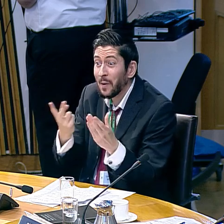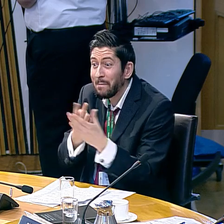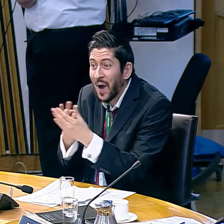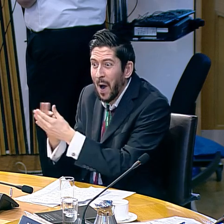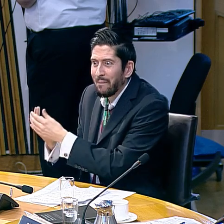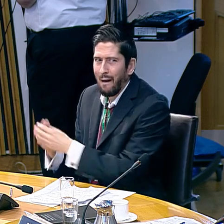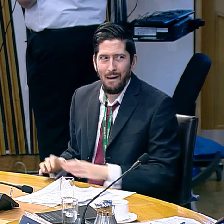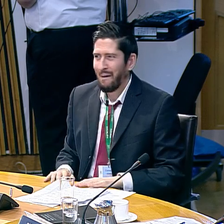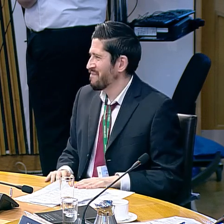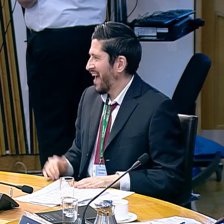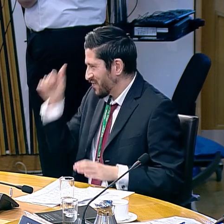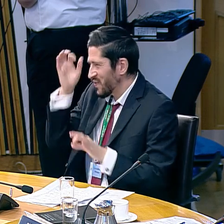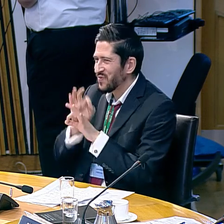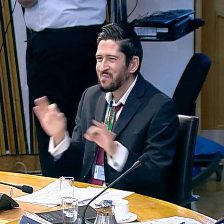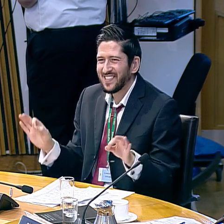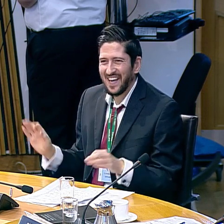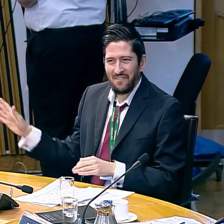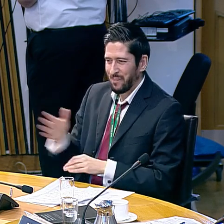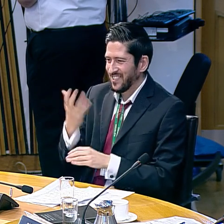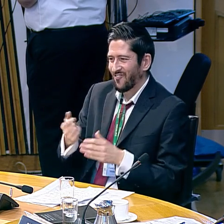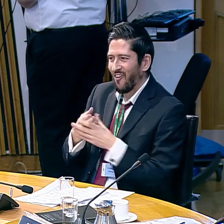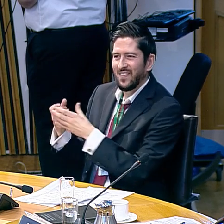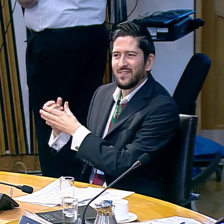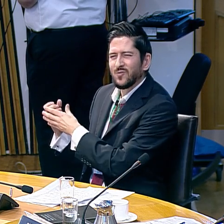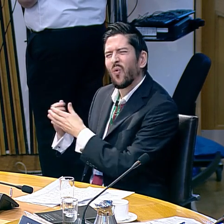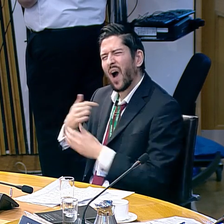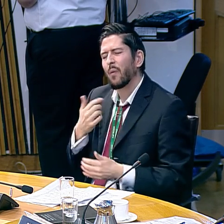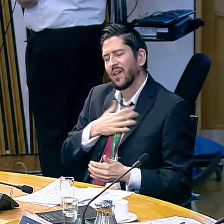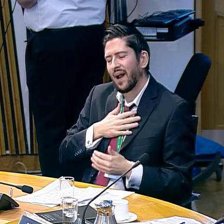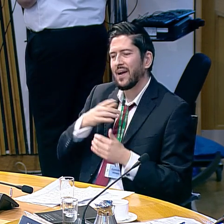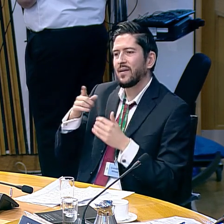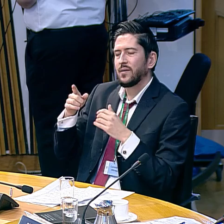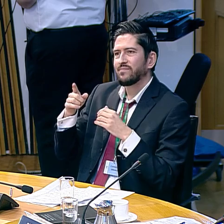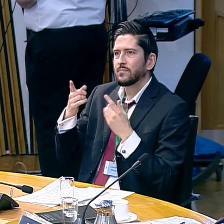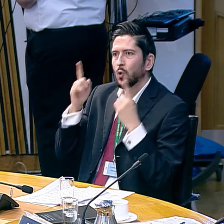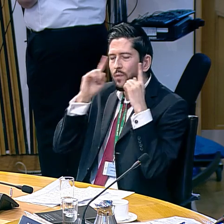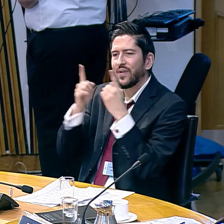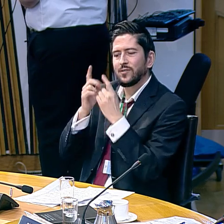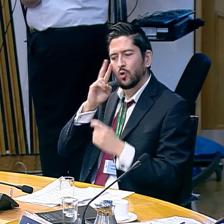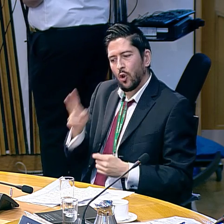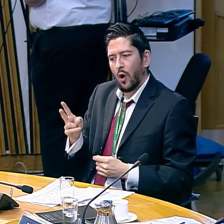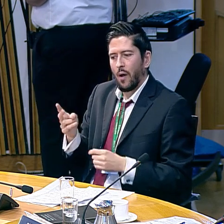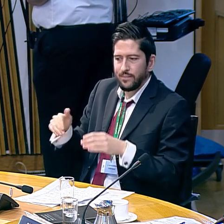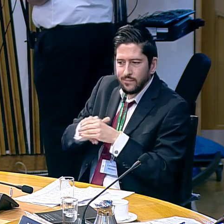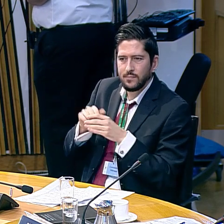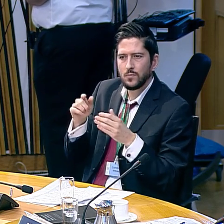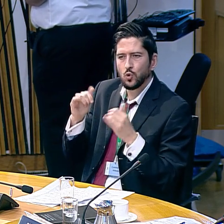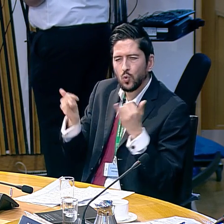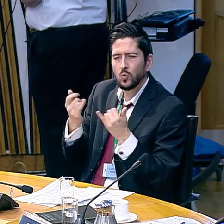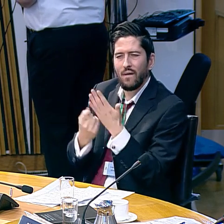for my first lecture, and they said, would you please pair up? And I had no one to pair with because I hadn't met anyone yet. So it would be good for universities to